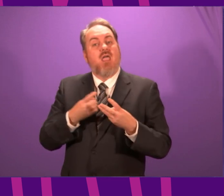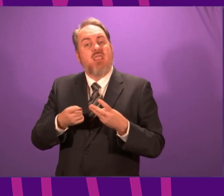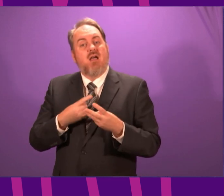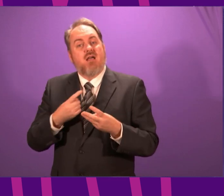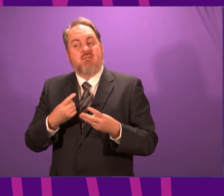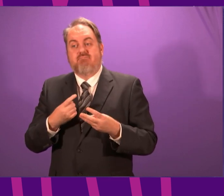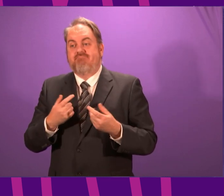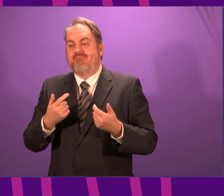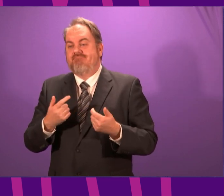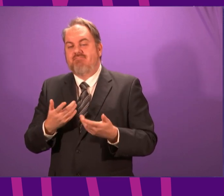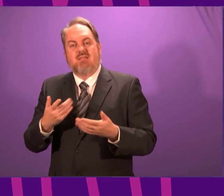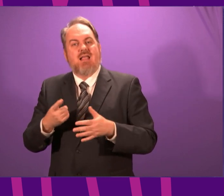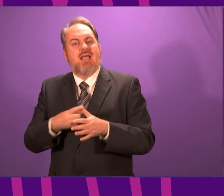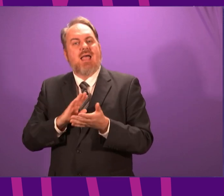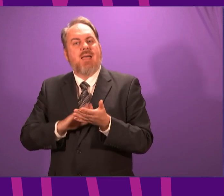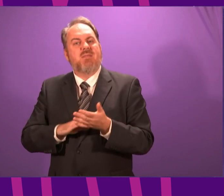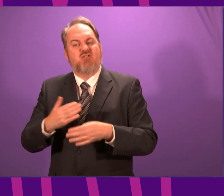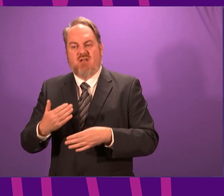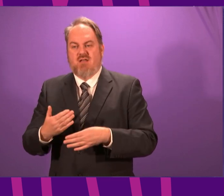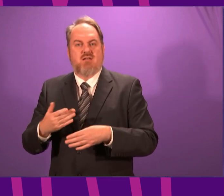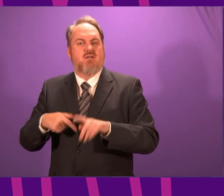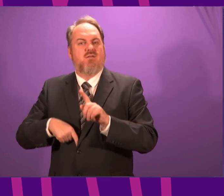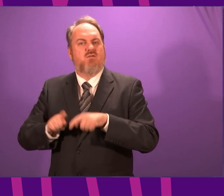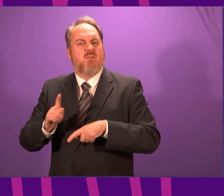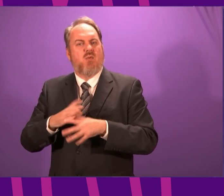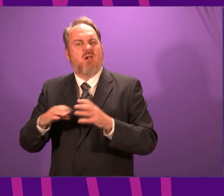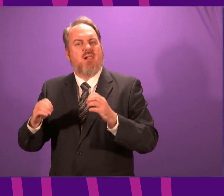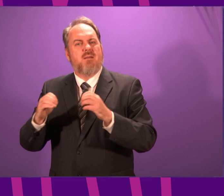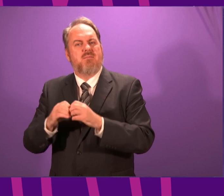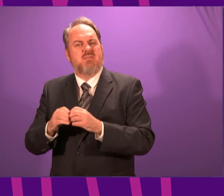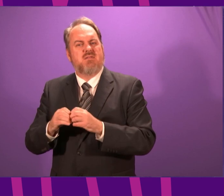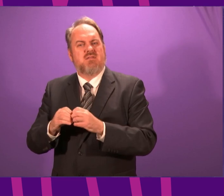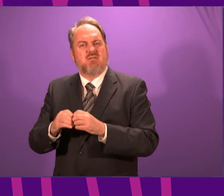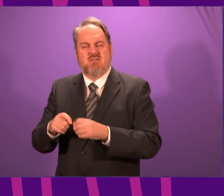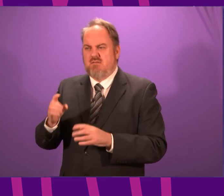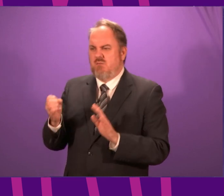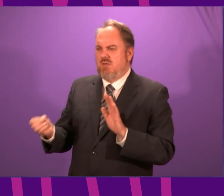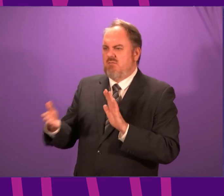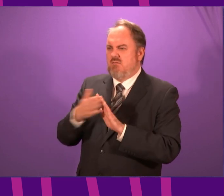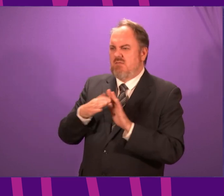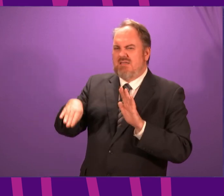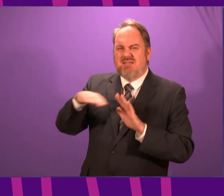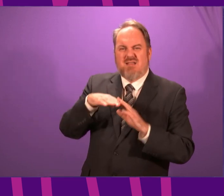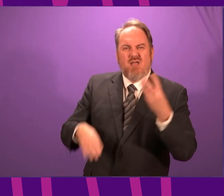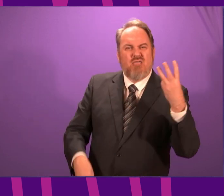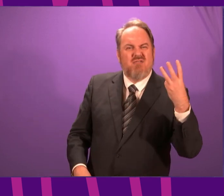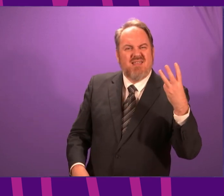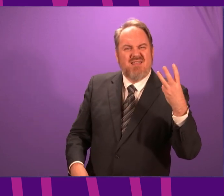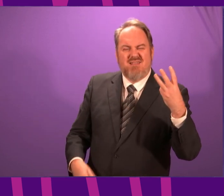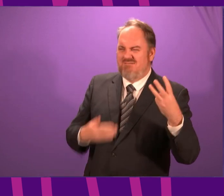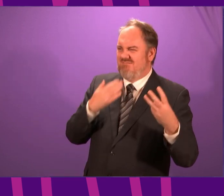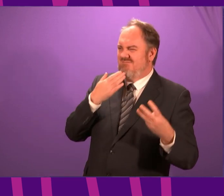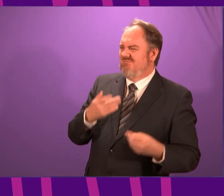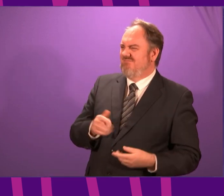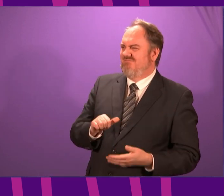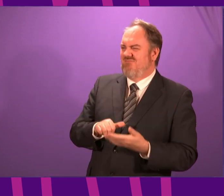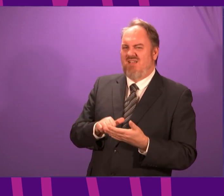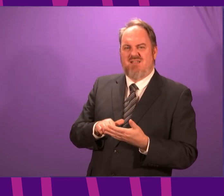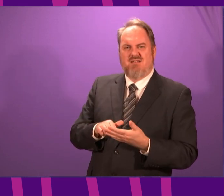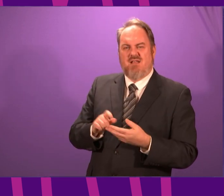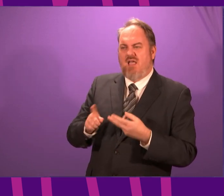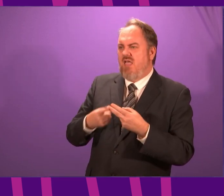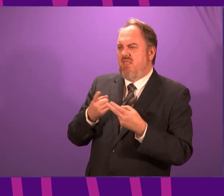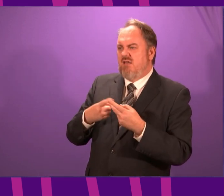excluded presently from playing, and goes on to say, we may be placed in Tier 3 when others operate under